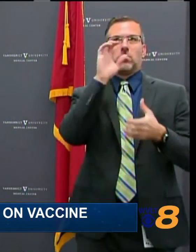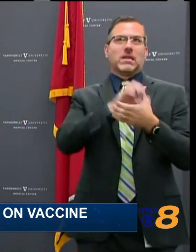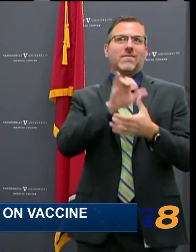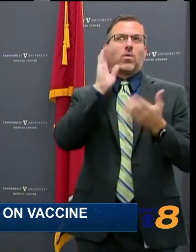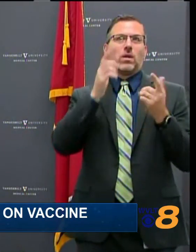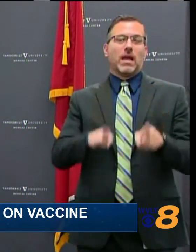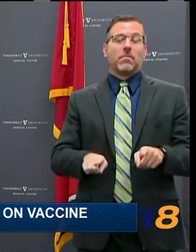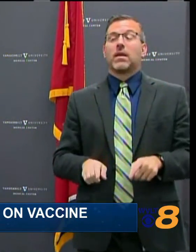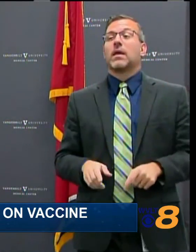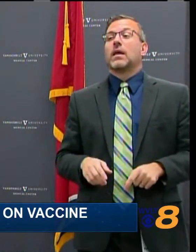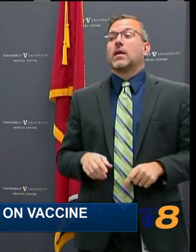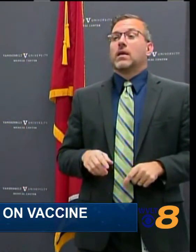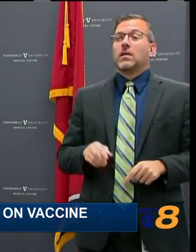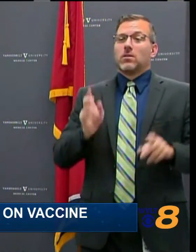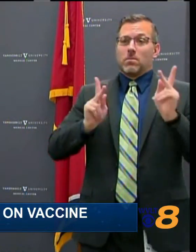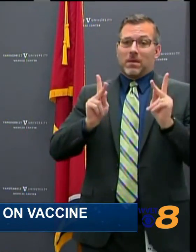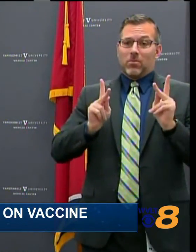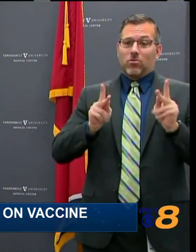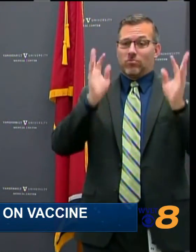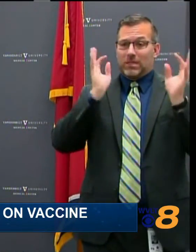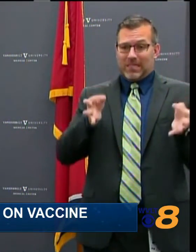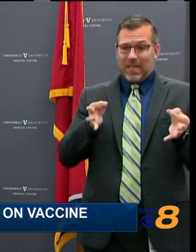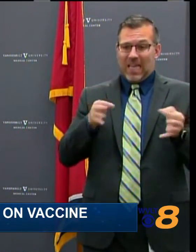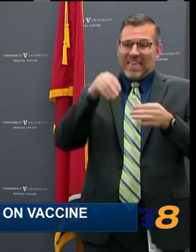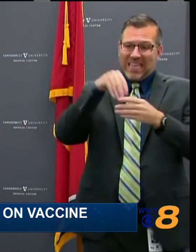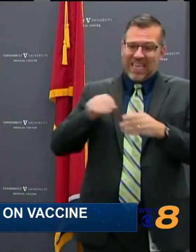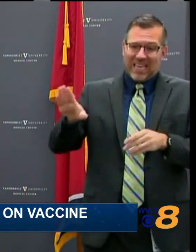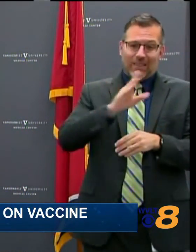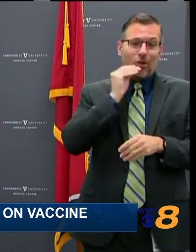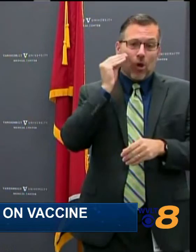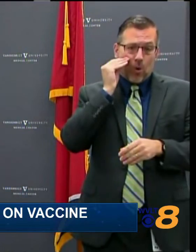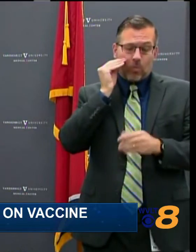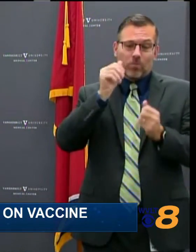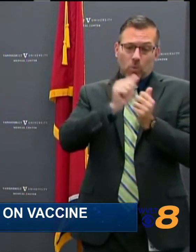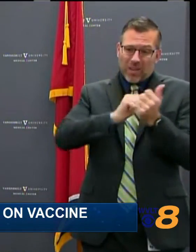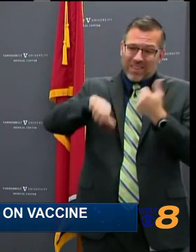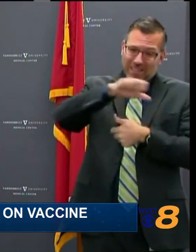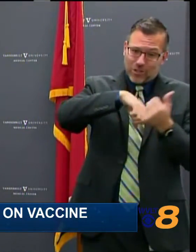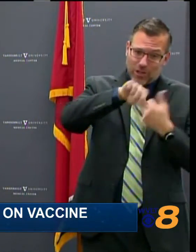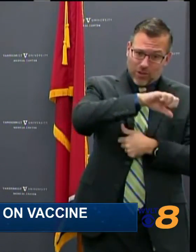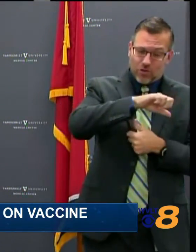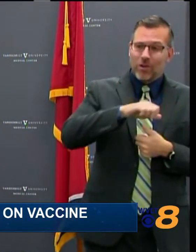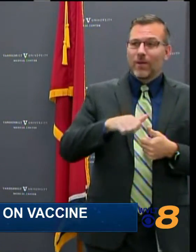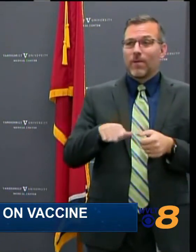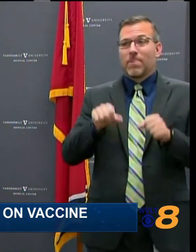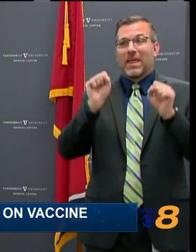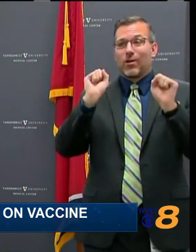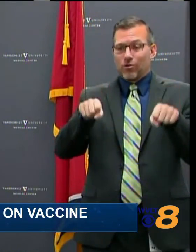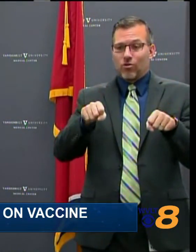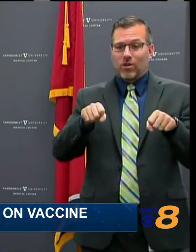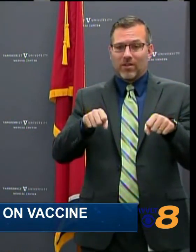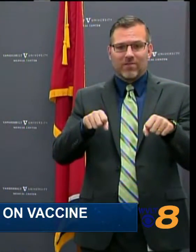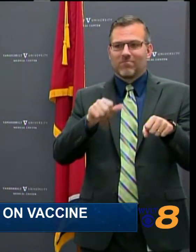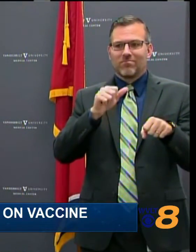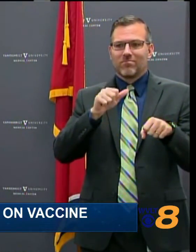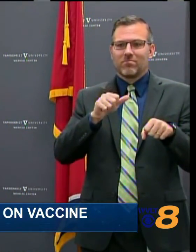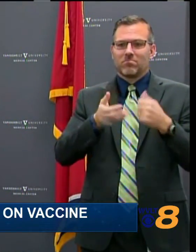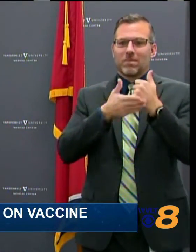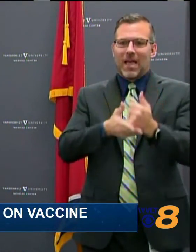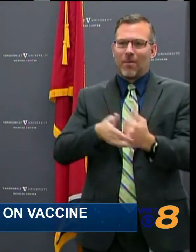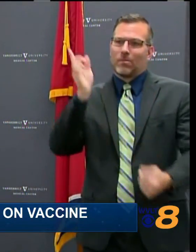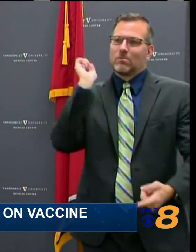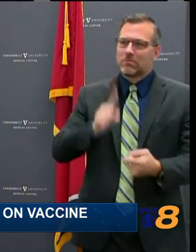Those are decisions that people have made in their homes and with one another that could have been made otherwise. That's the kind of messaging